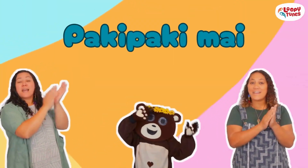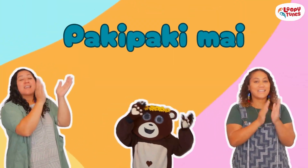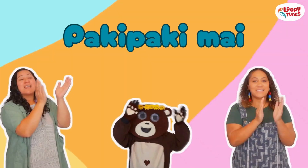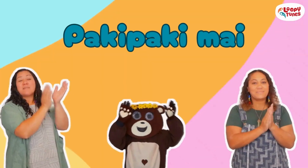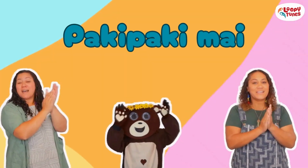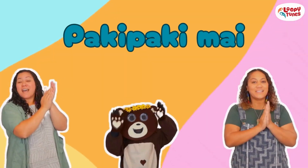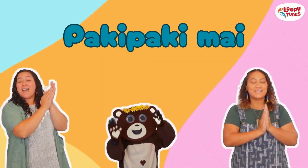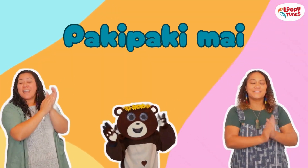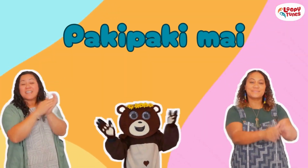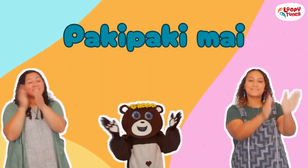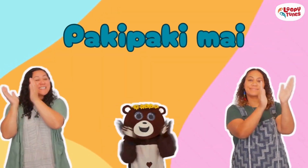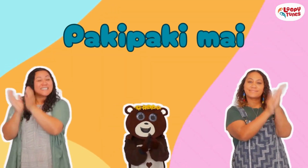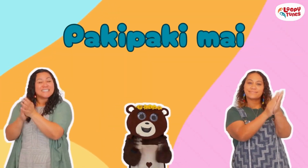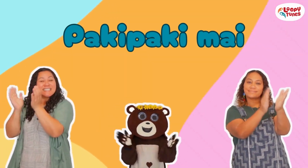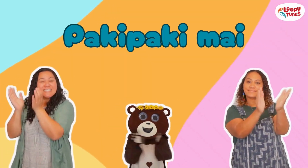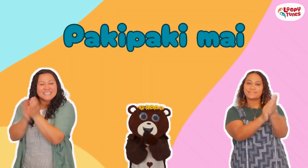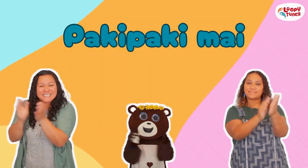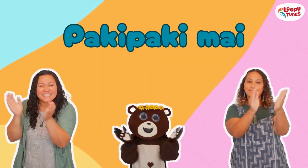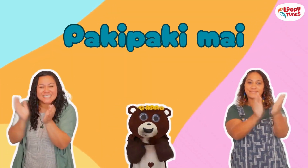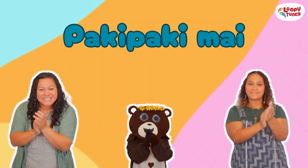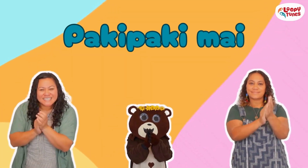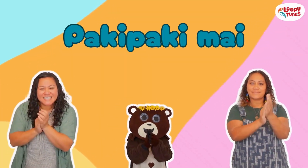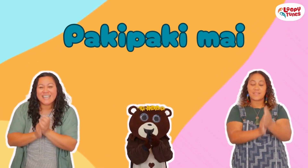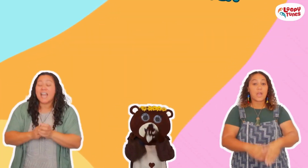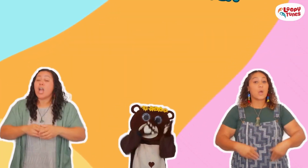Paki paki mai,